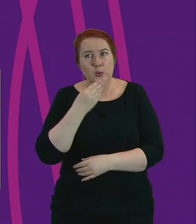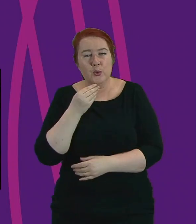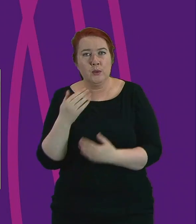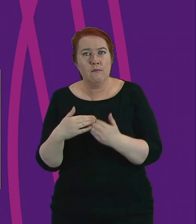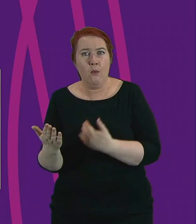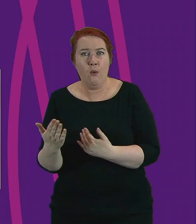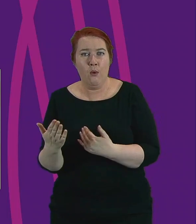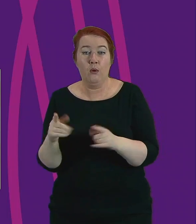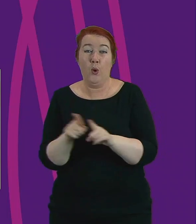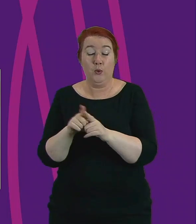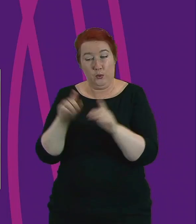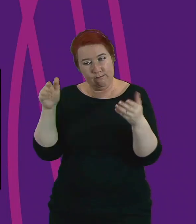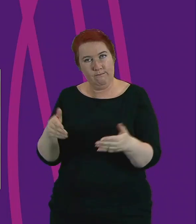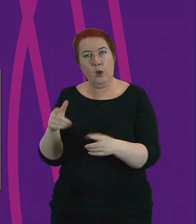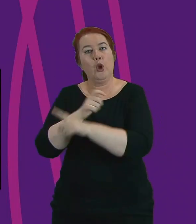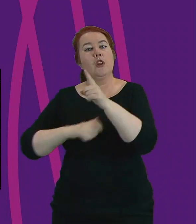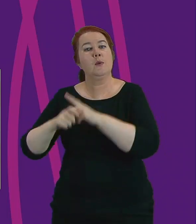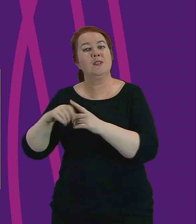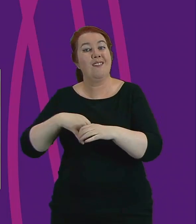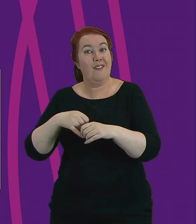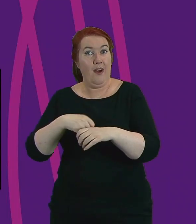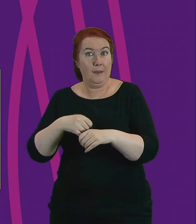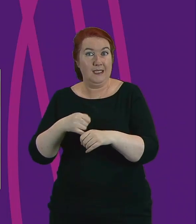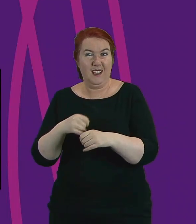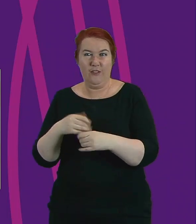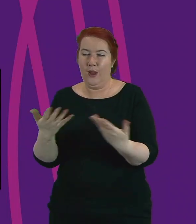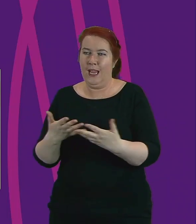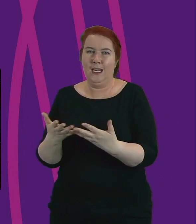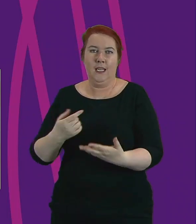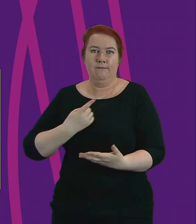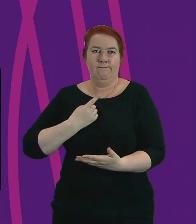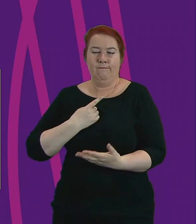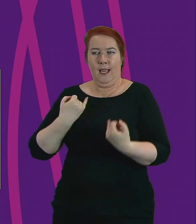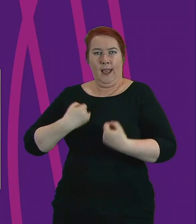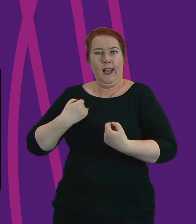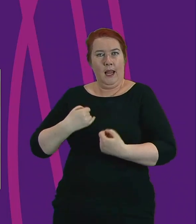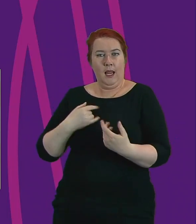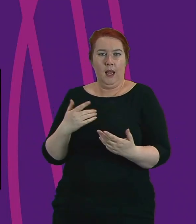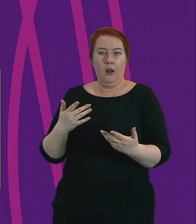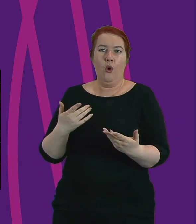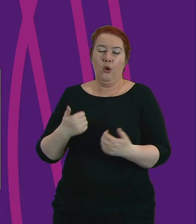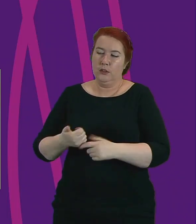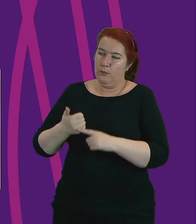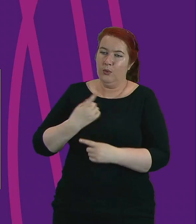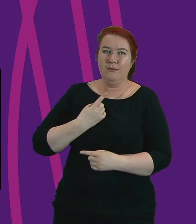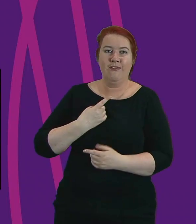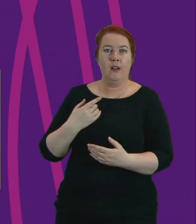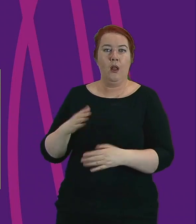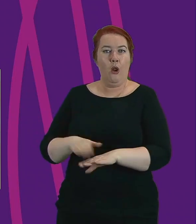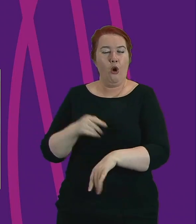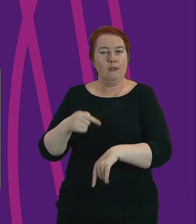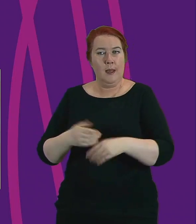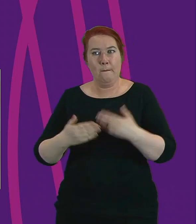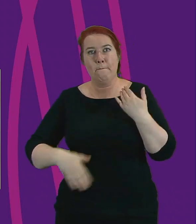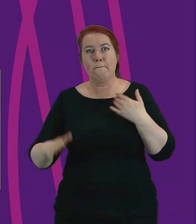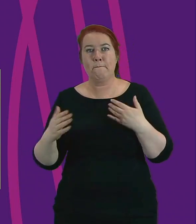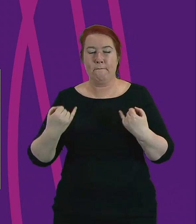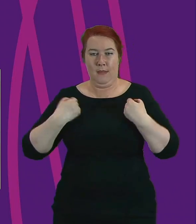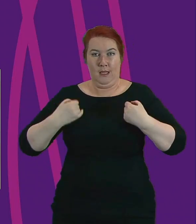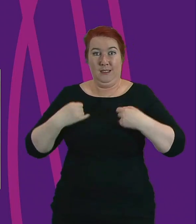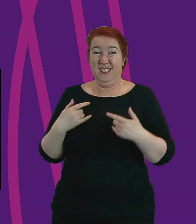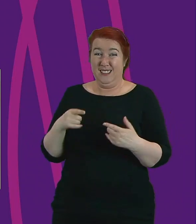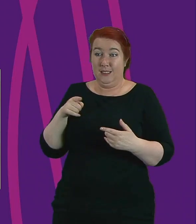community pharmacy as the first port of call for managing self-limiting illnesses and supporting self-management of long-term conditions is a positive